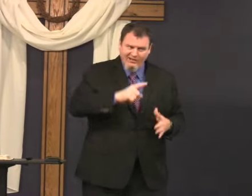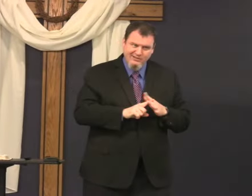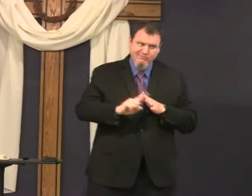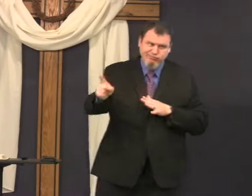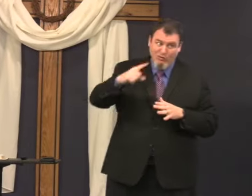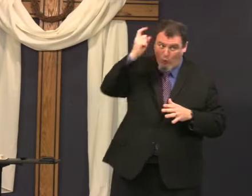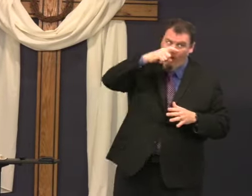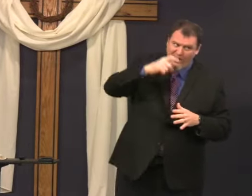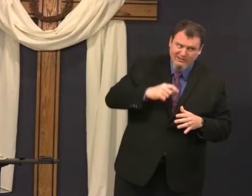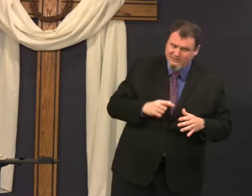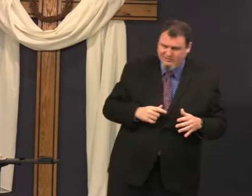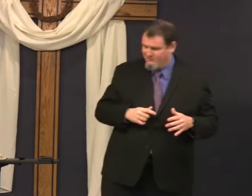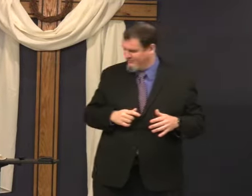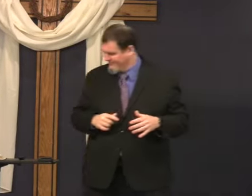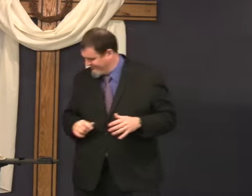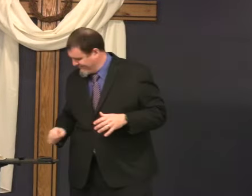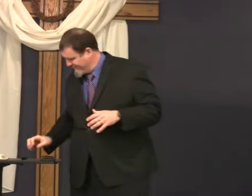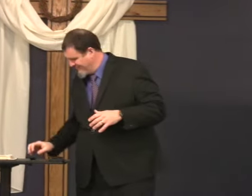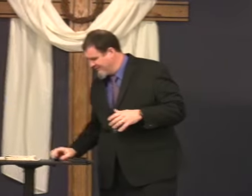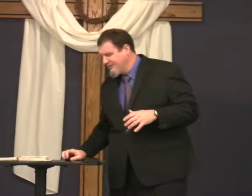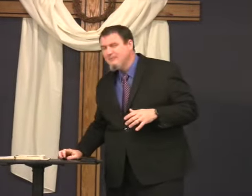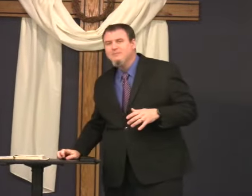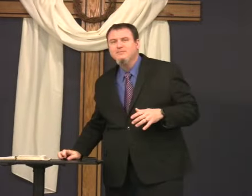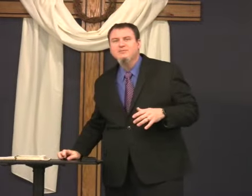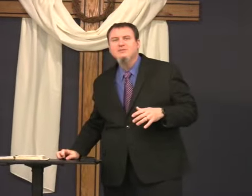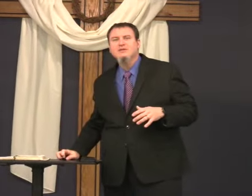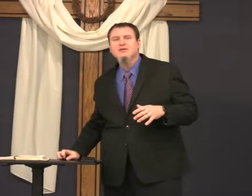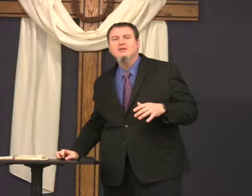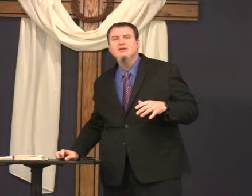That was wise, not cowardly. That was wise.